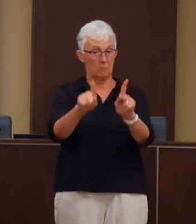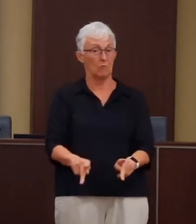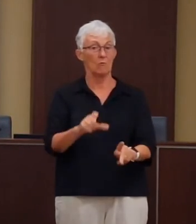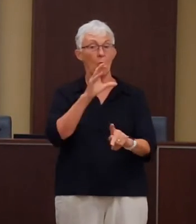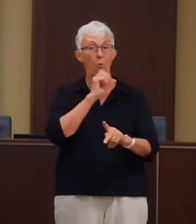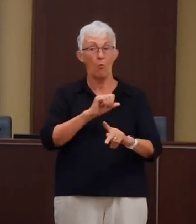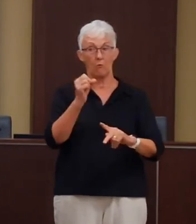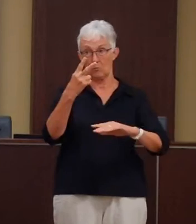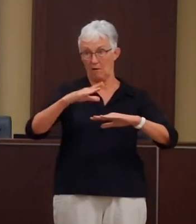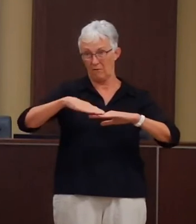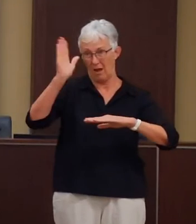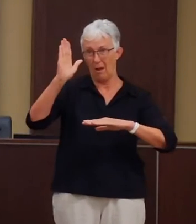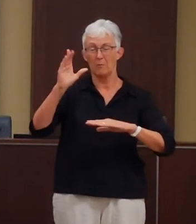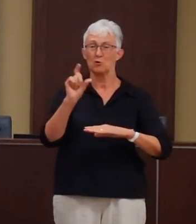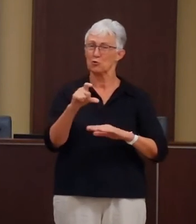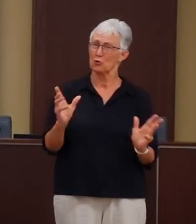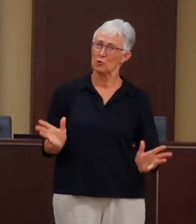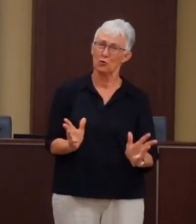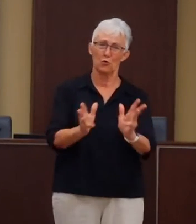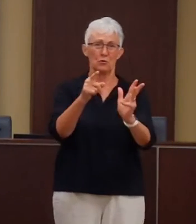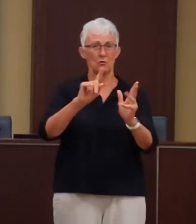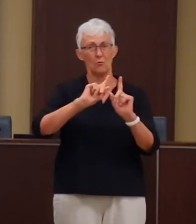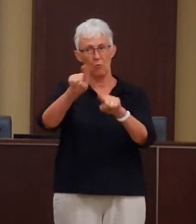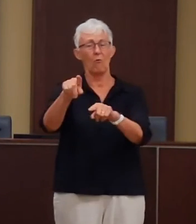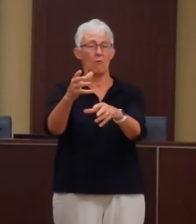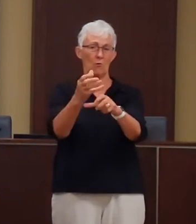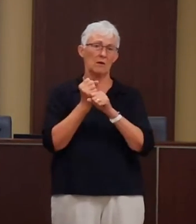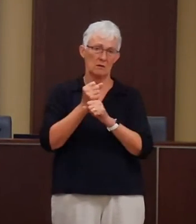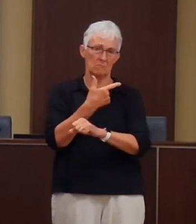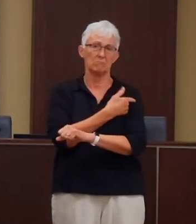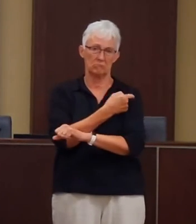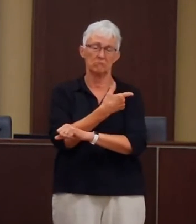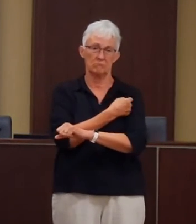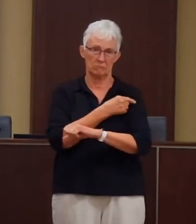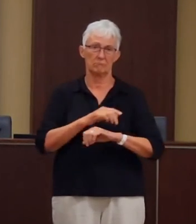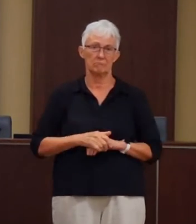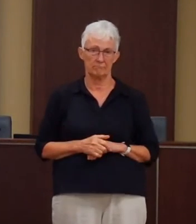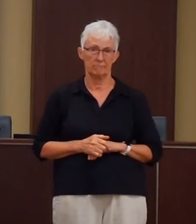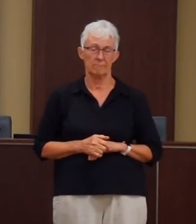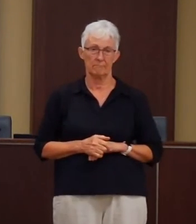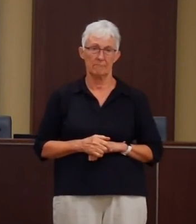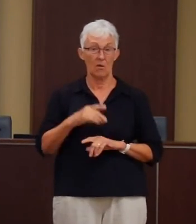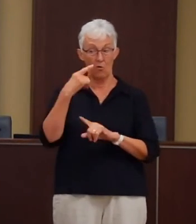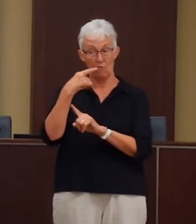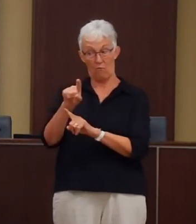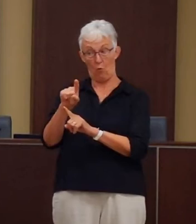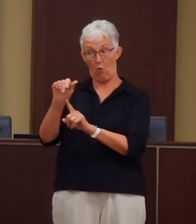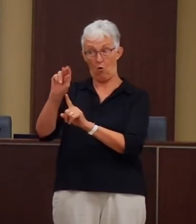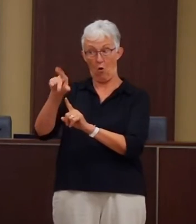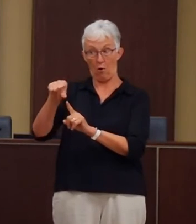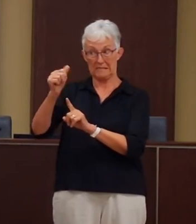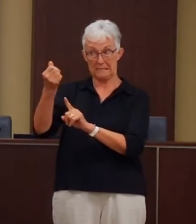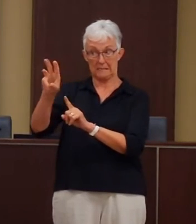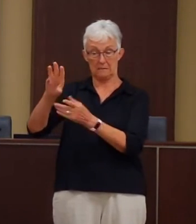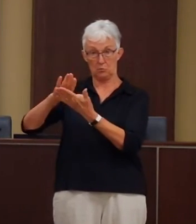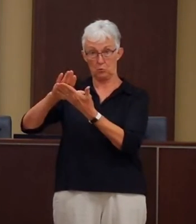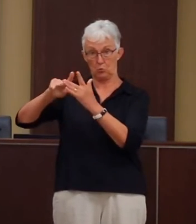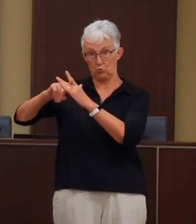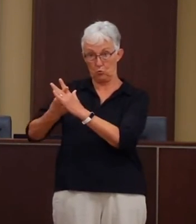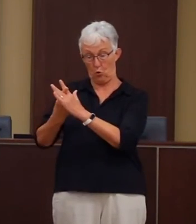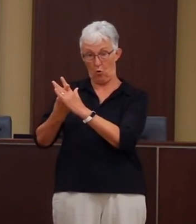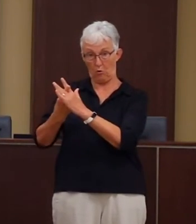vaccine. In order to be considered fully vaccinated before the start of the school year on August 16th, the first dose of the